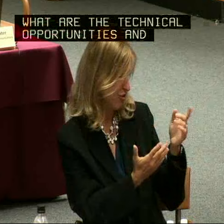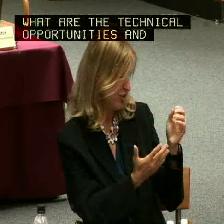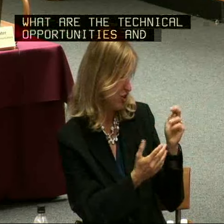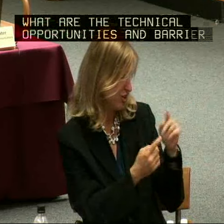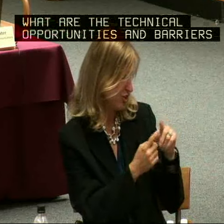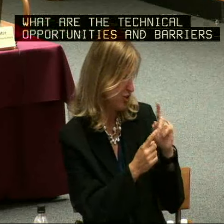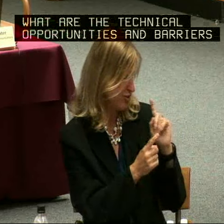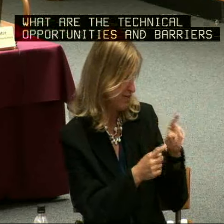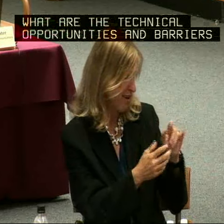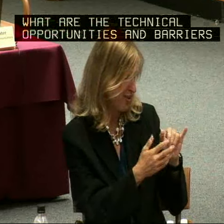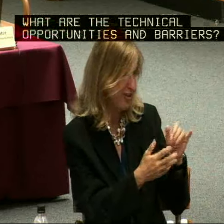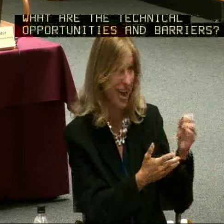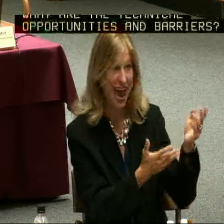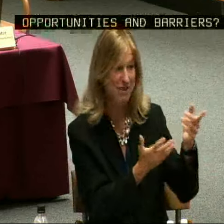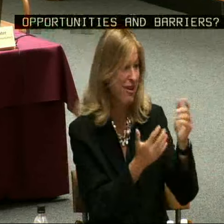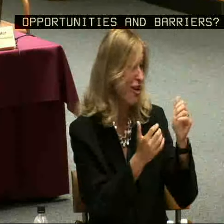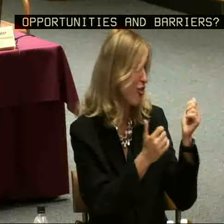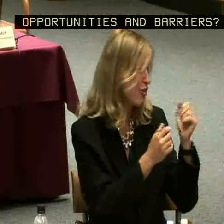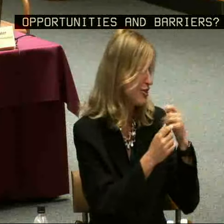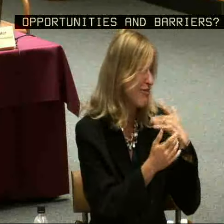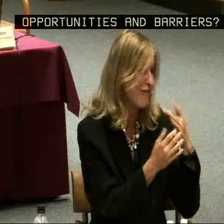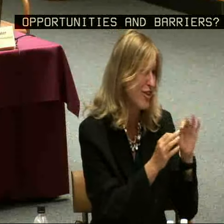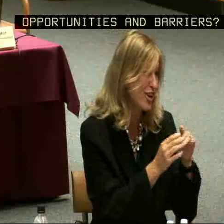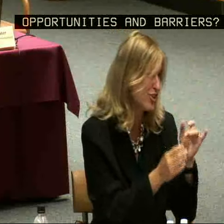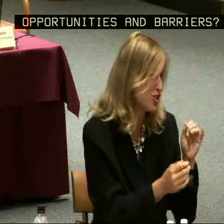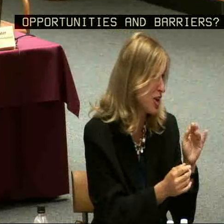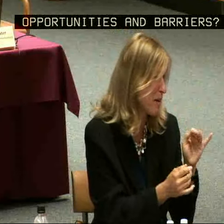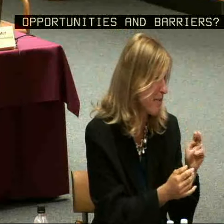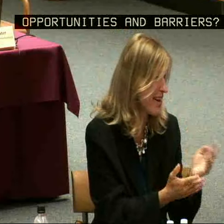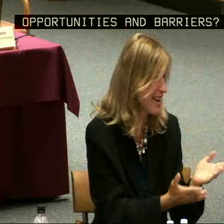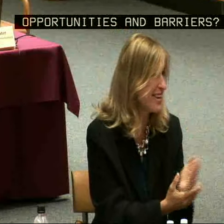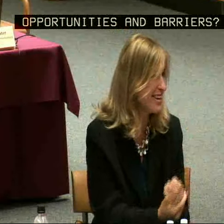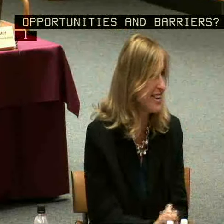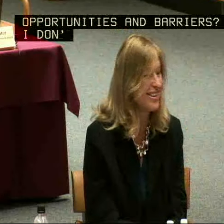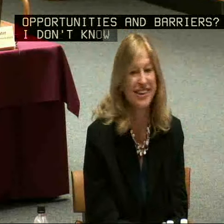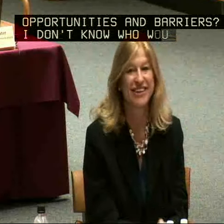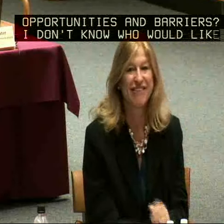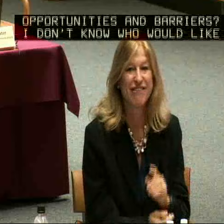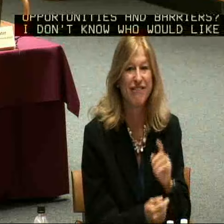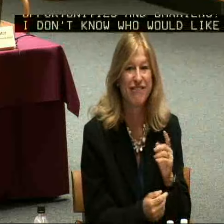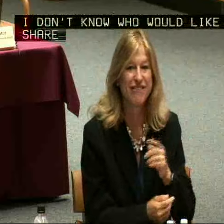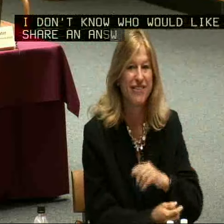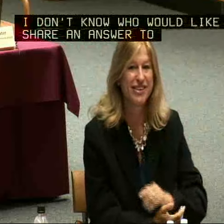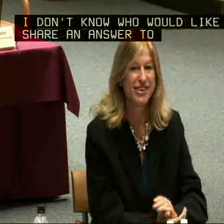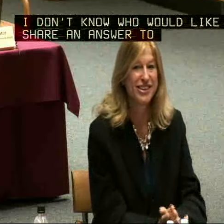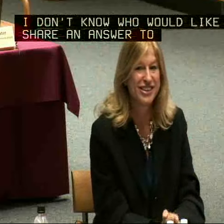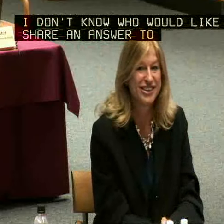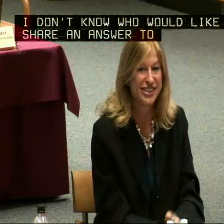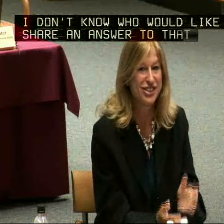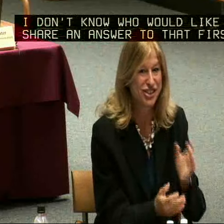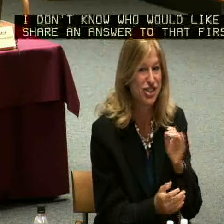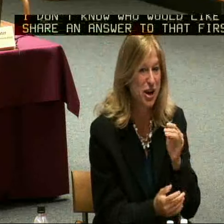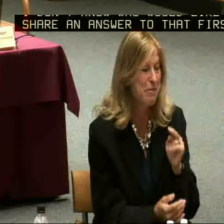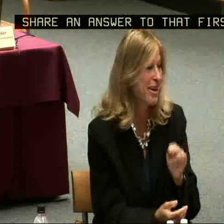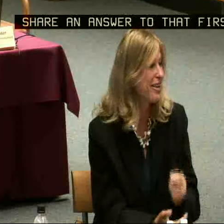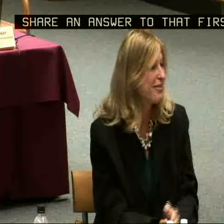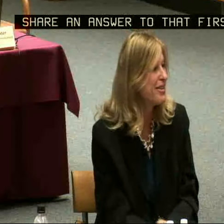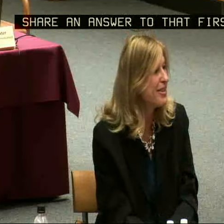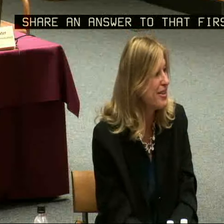I don't know who would like to share an answer to that first. I know all of you are probably anxious to